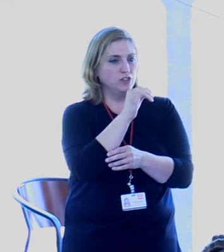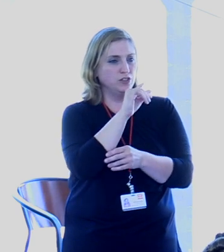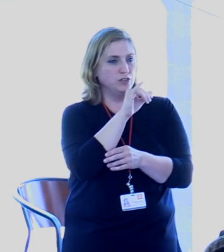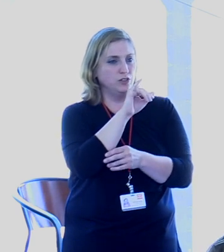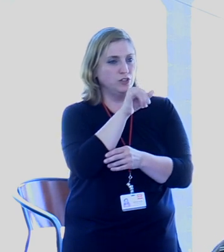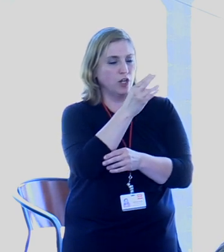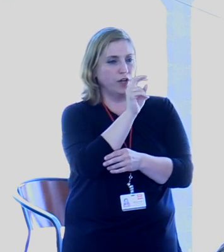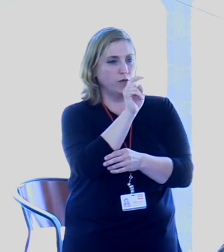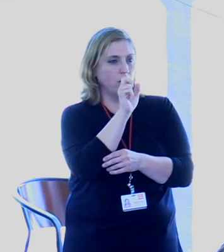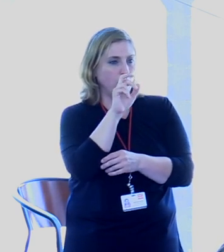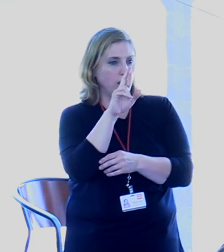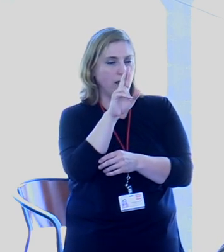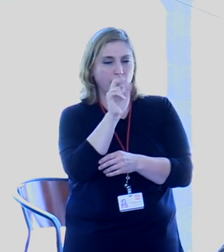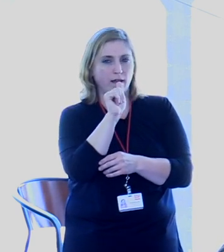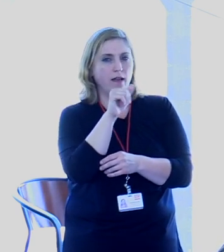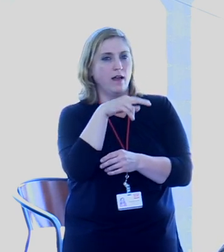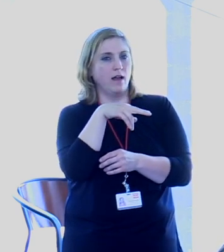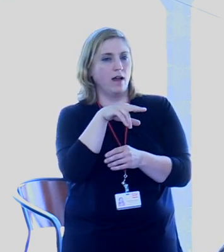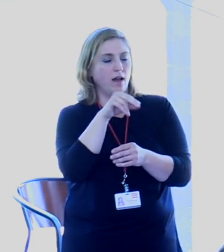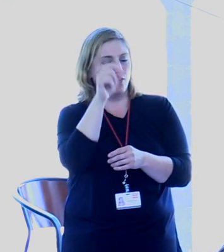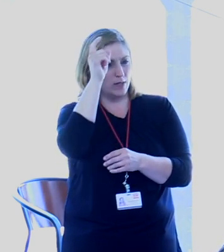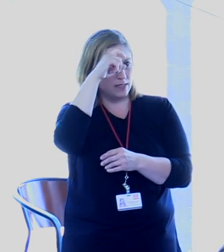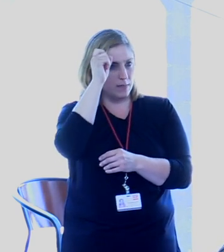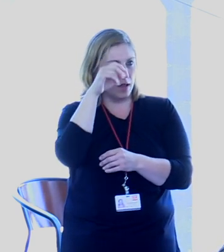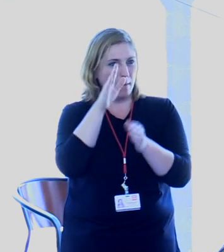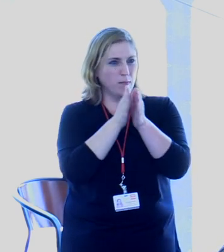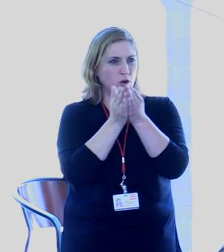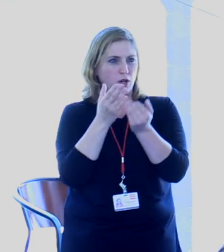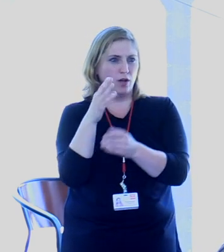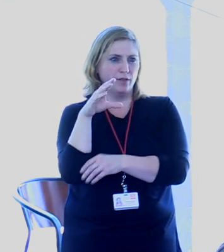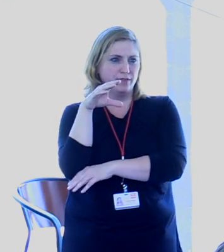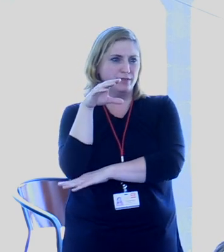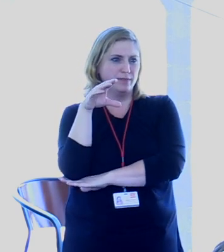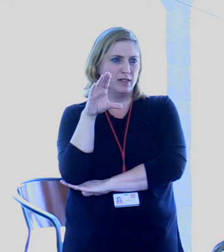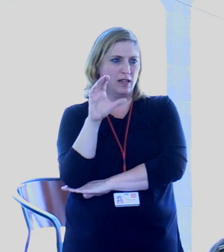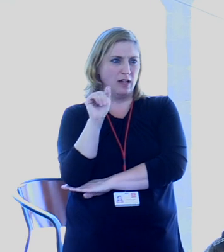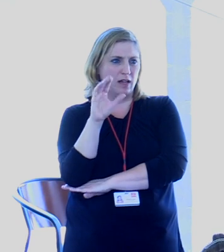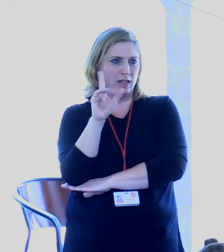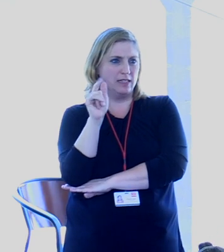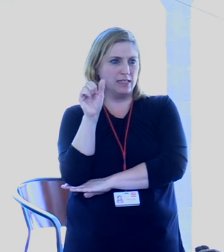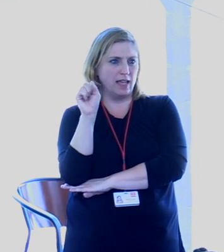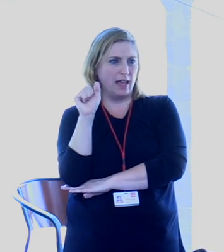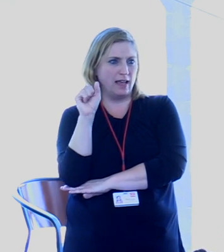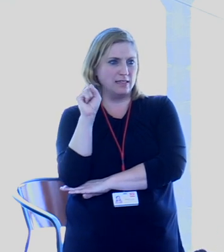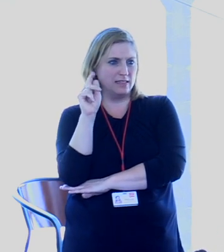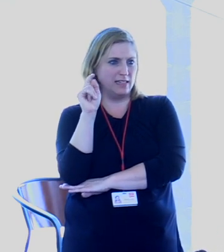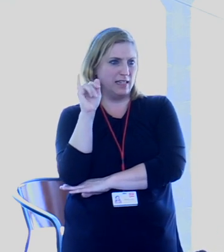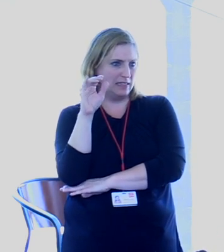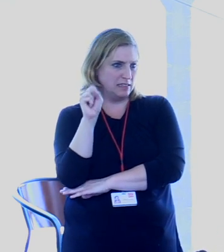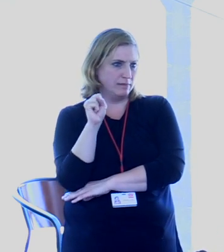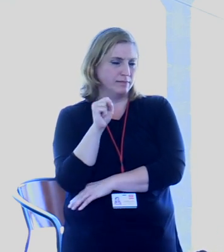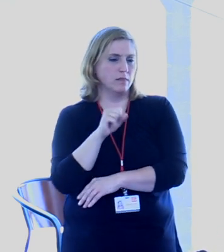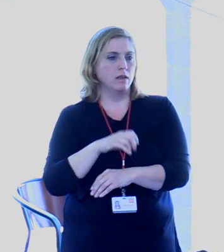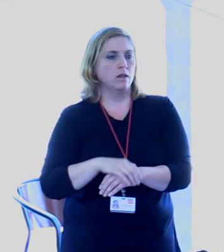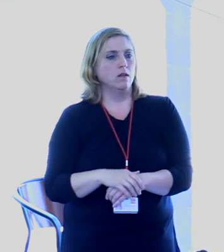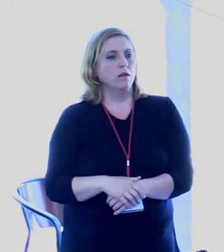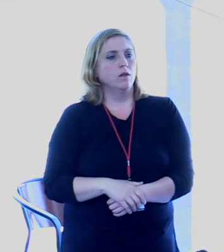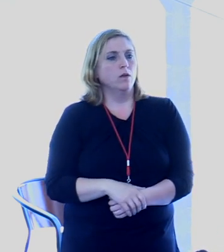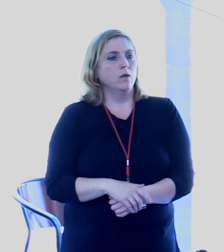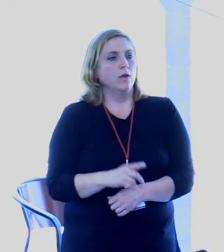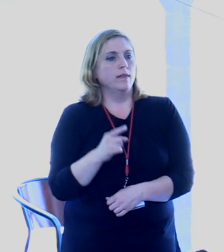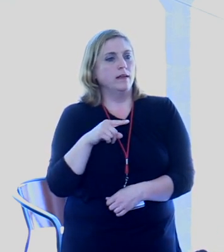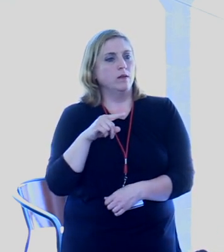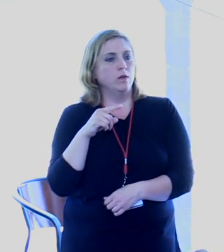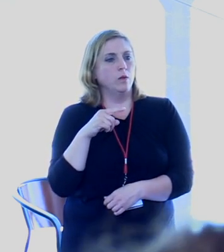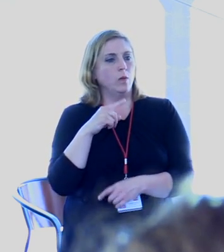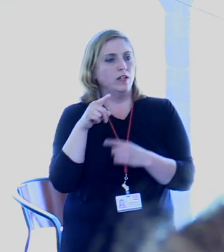wisdom is the book of Kohelet or Ecclesiastes, okay? And this is the